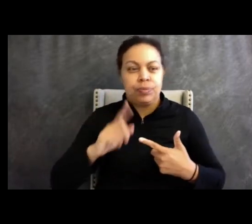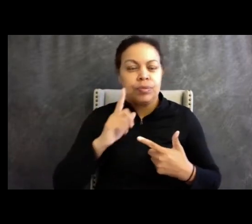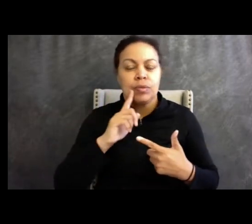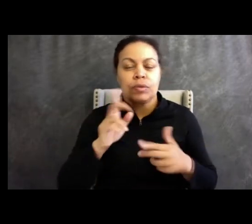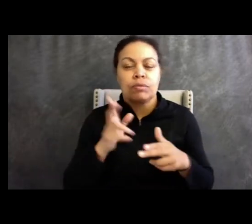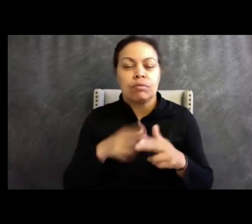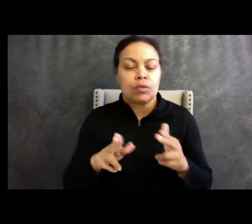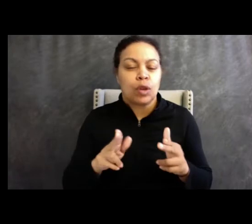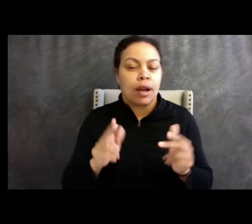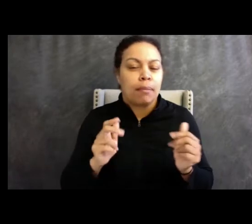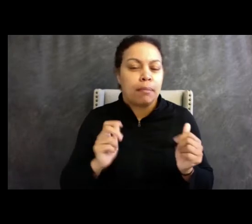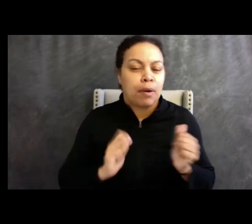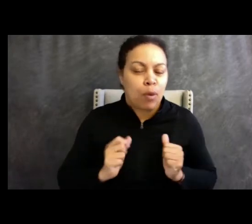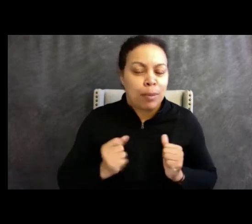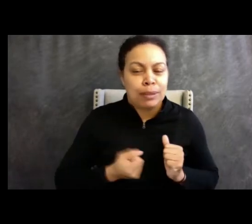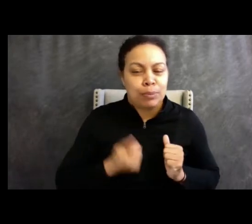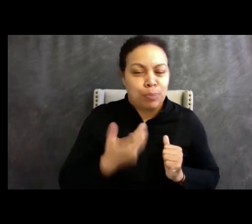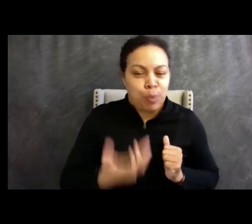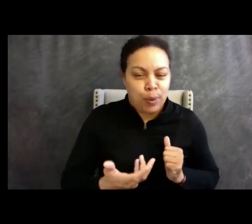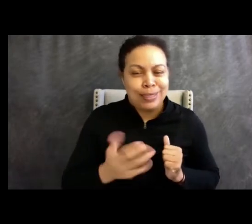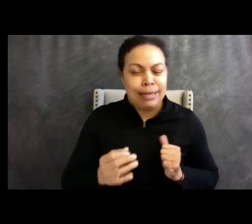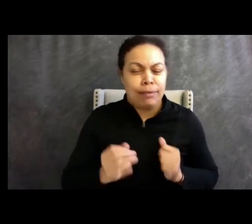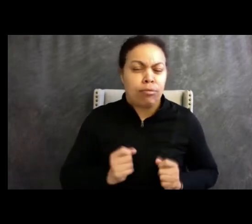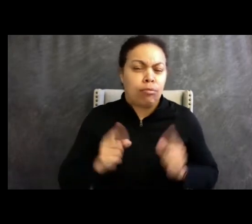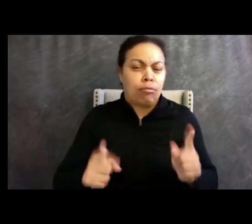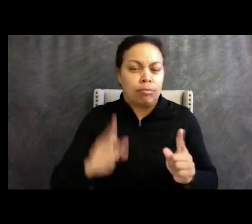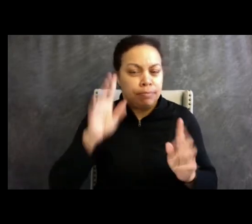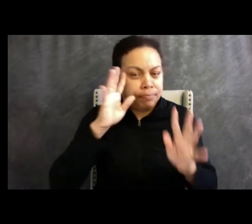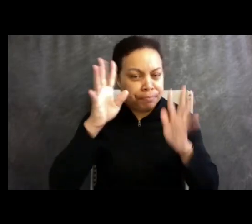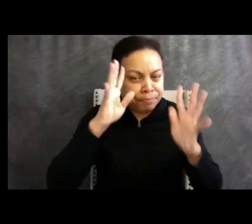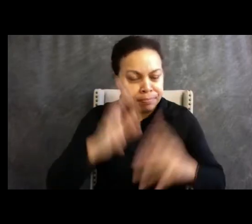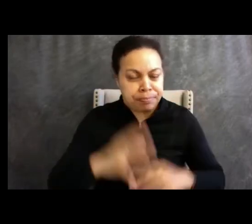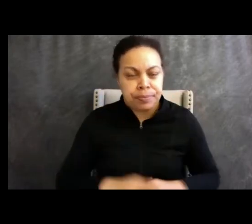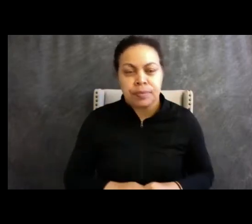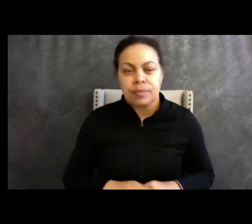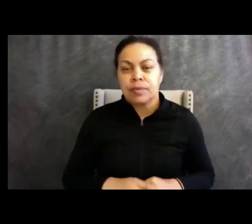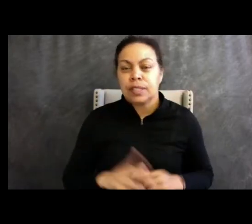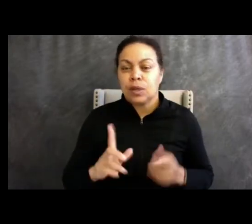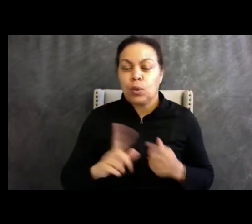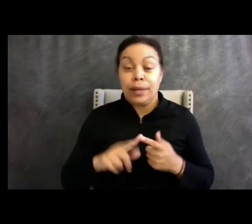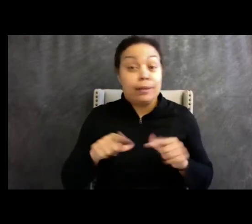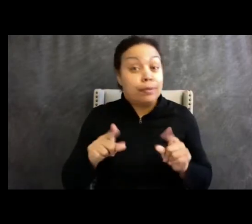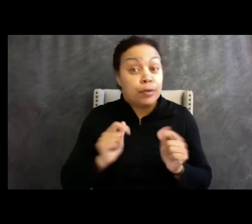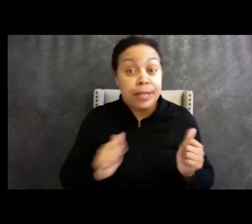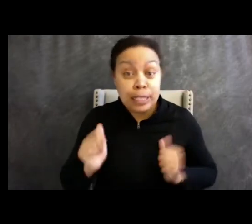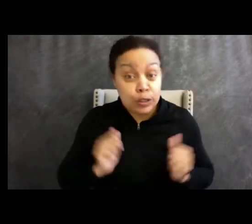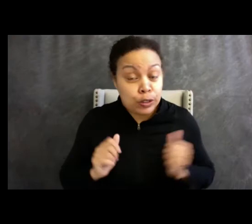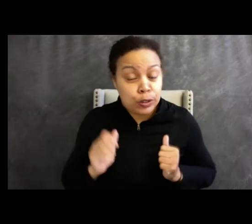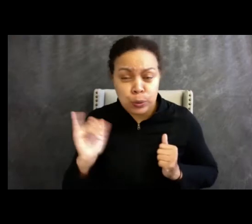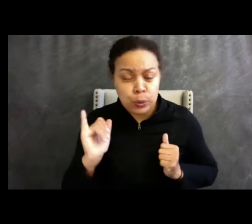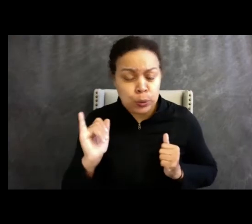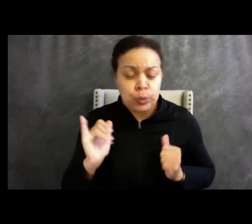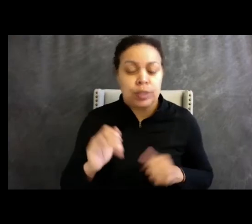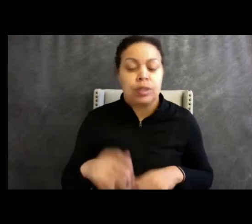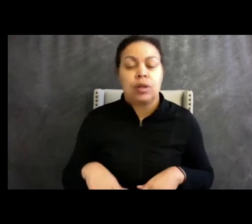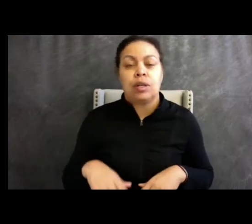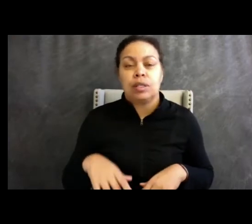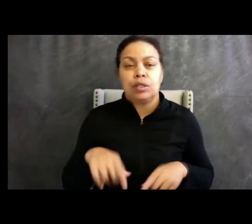poetry, in a ephemeral act of theater, or in a